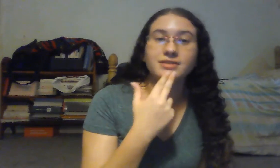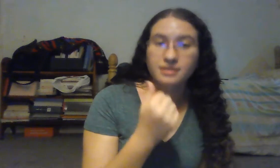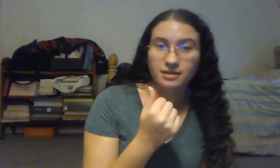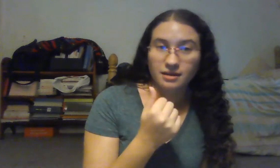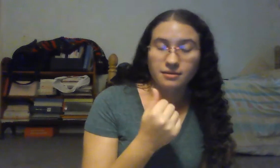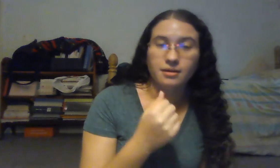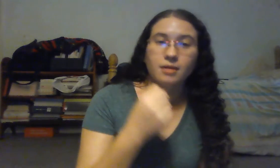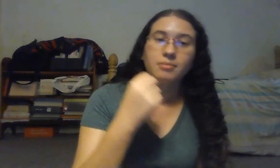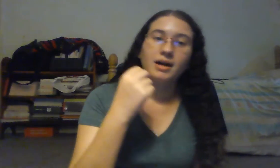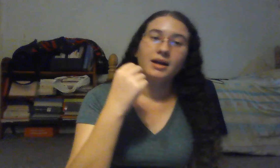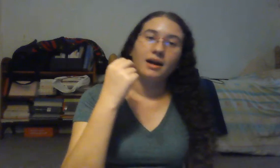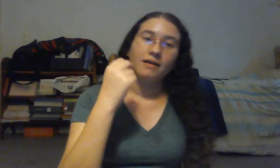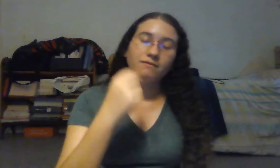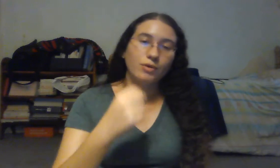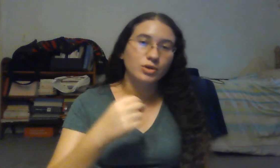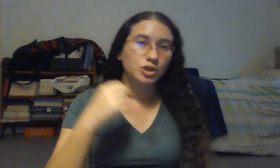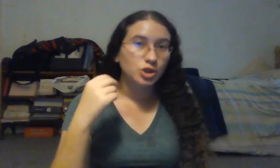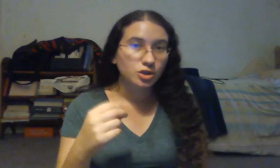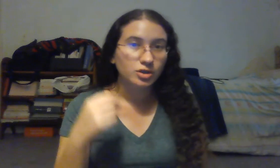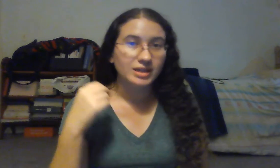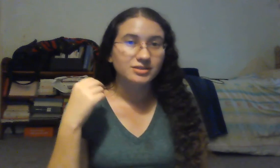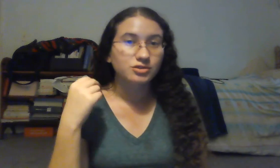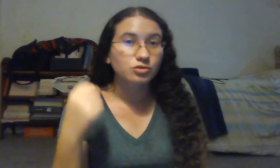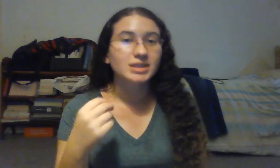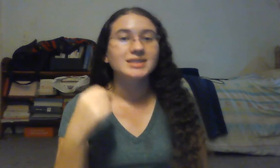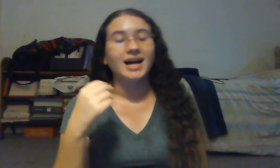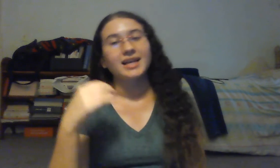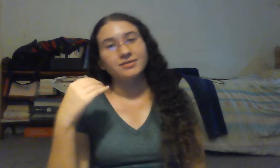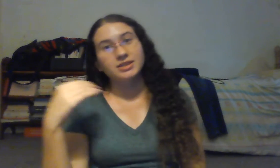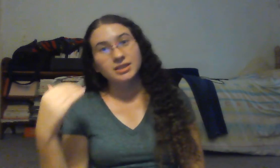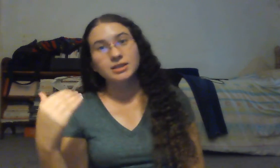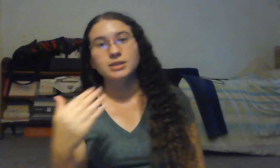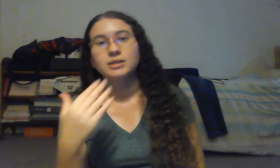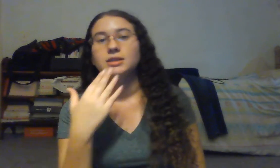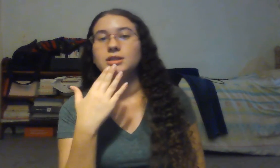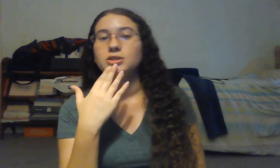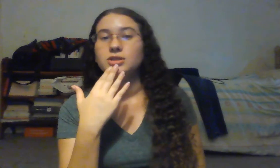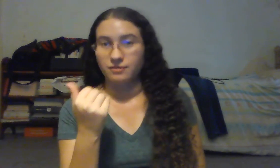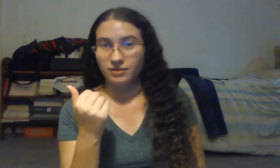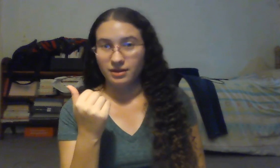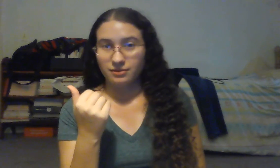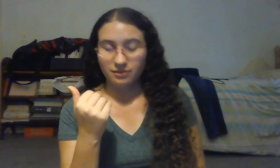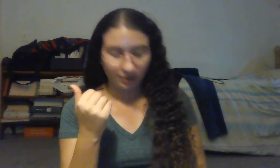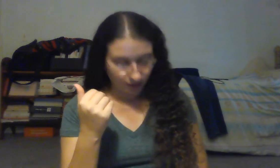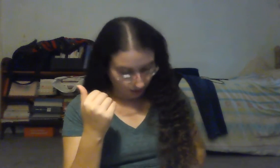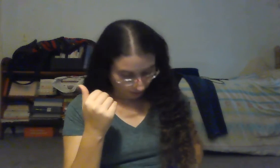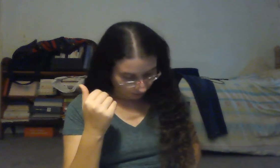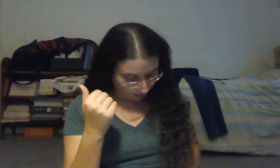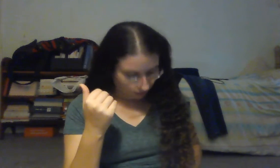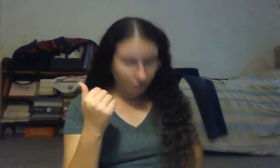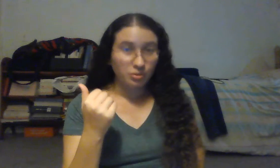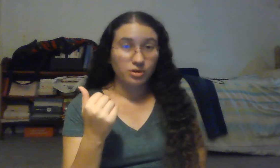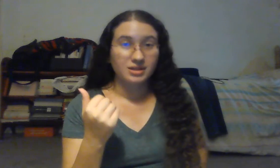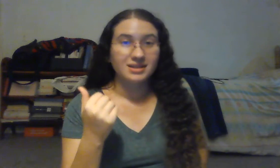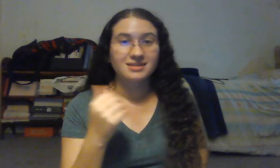seen this, but for sugar and sweet, I have seen the distinction of this. Now, in the book, it is